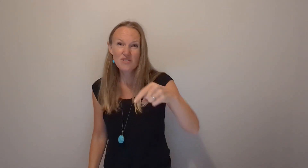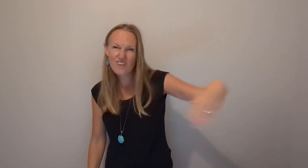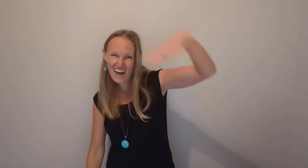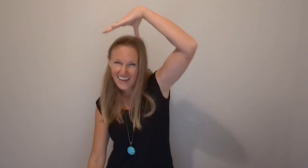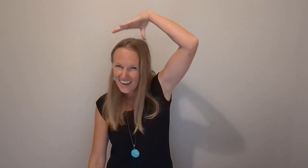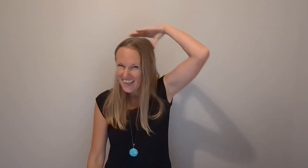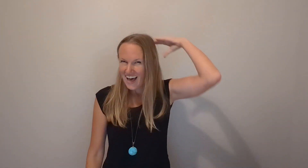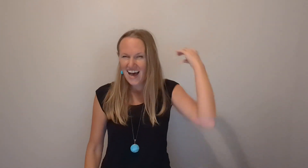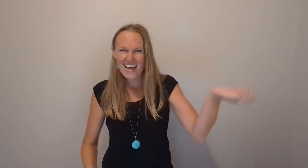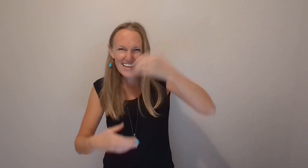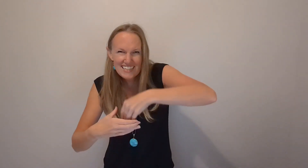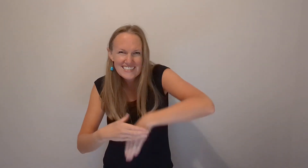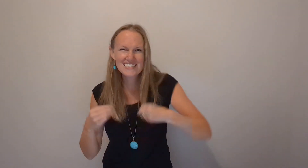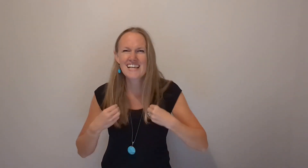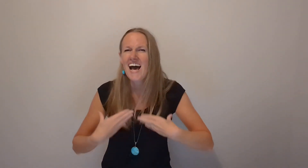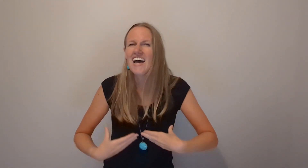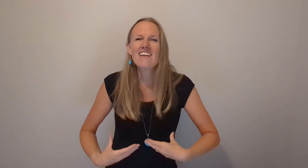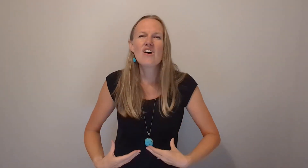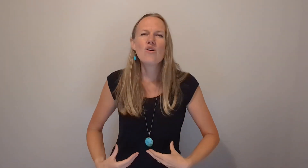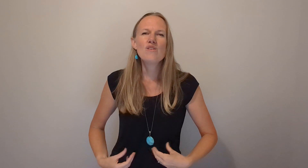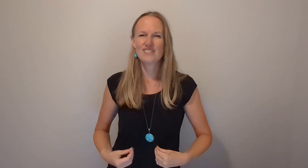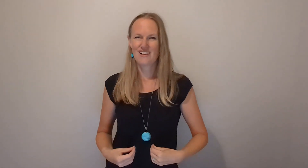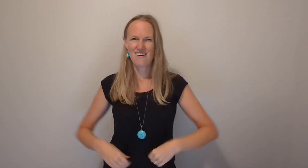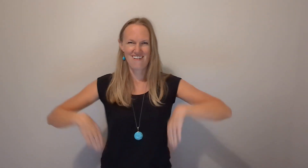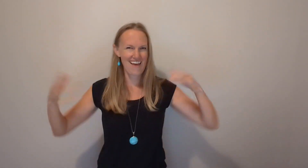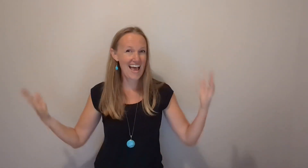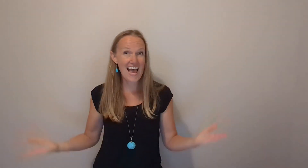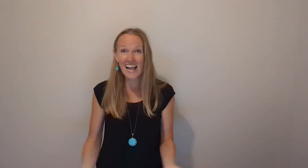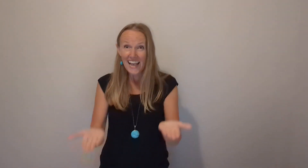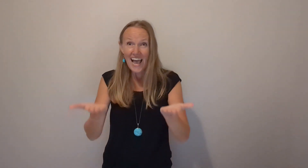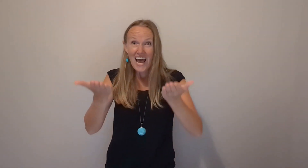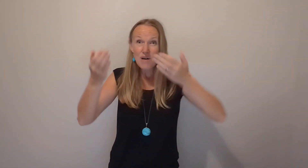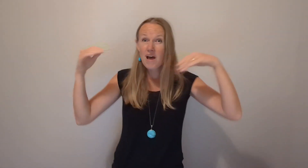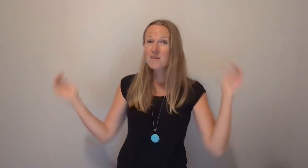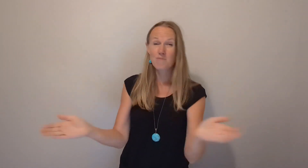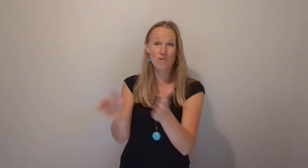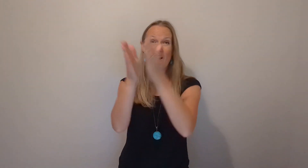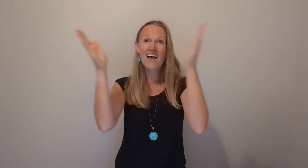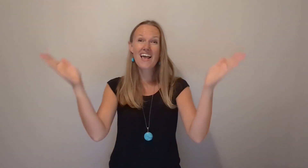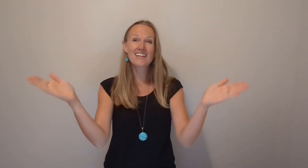you've got a lion inside of those lungs. Get up and praise